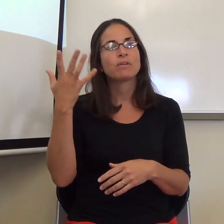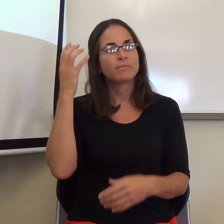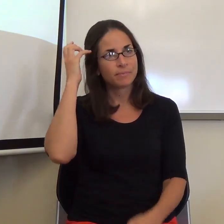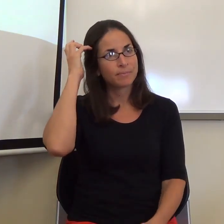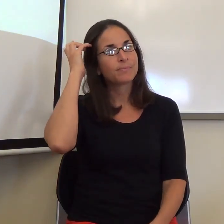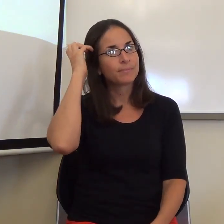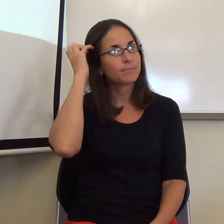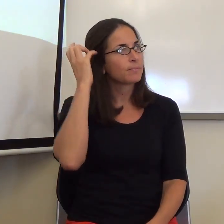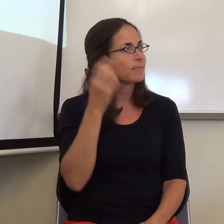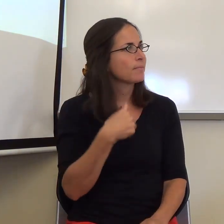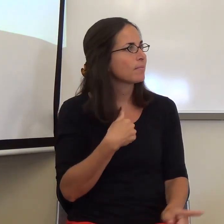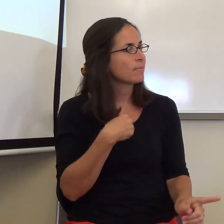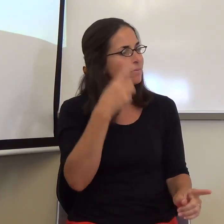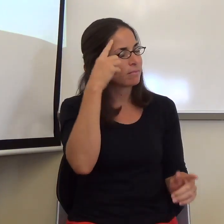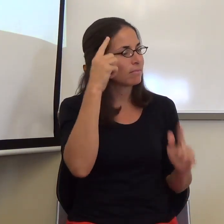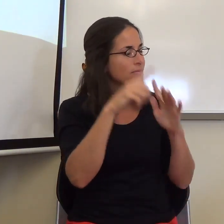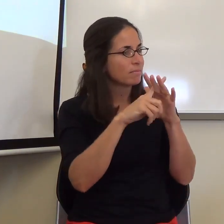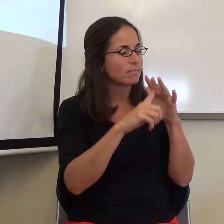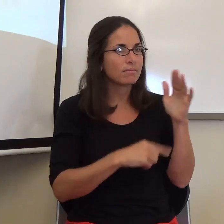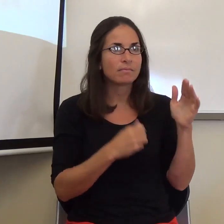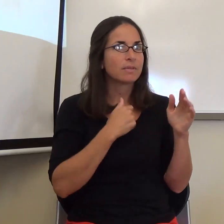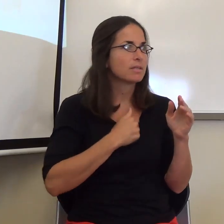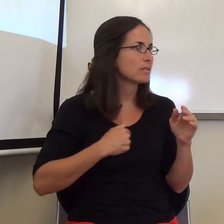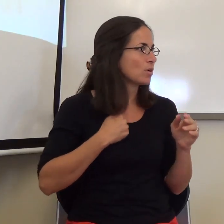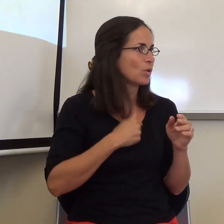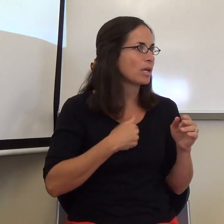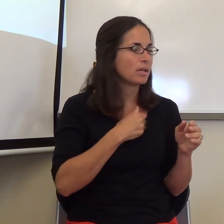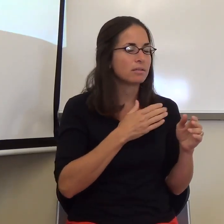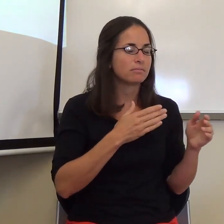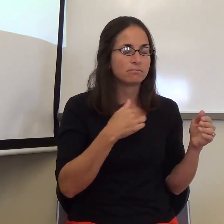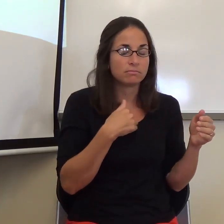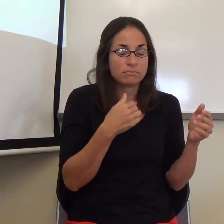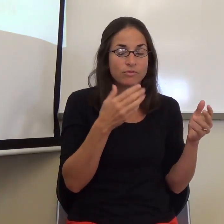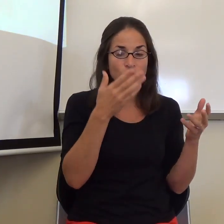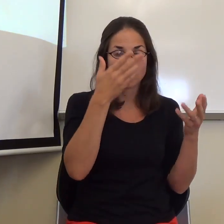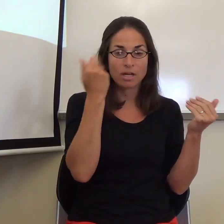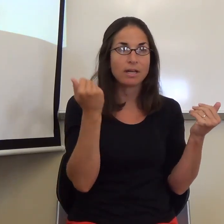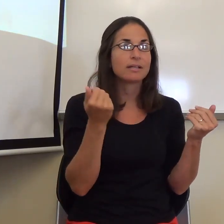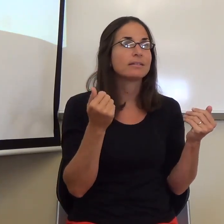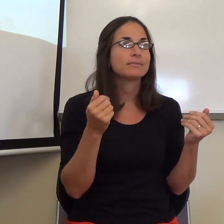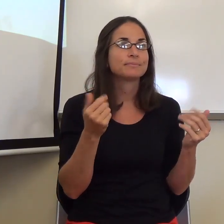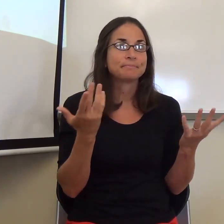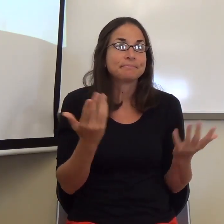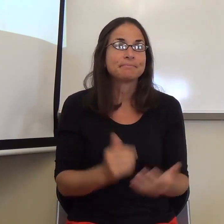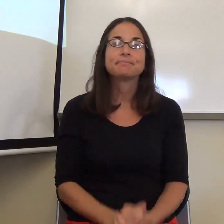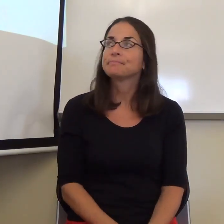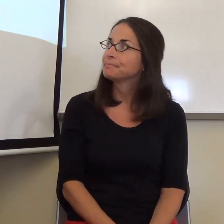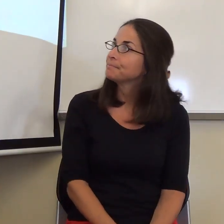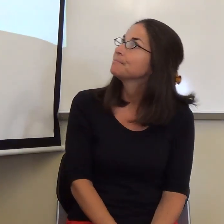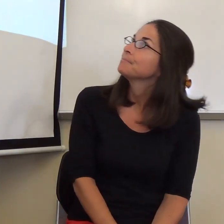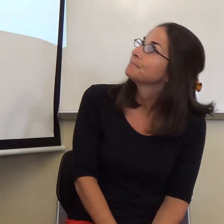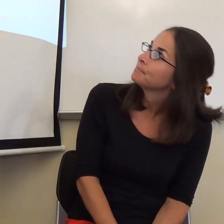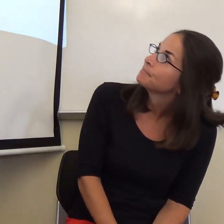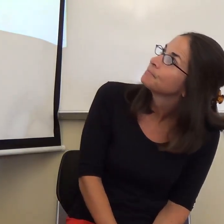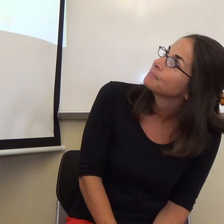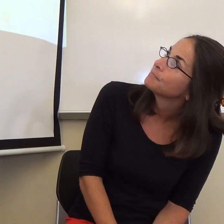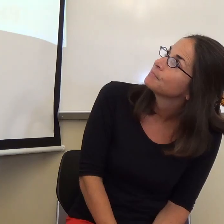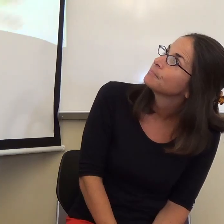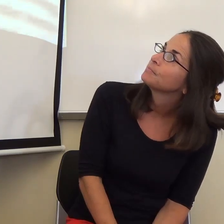I'm sorry. Okay. So we did this. That's what he's thinking. What question does the title bring